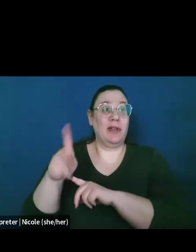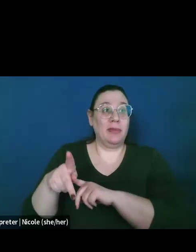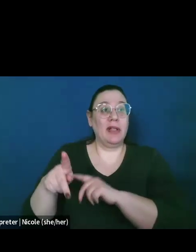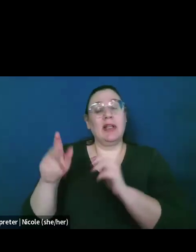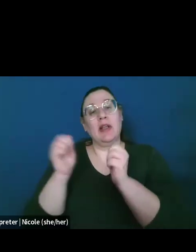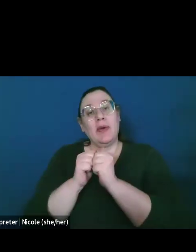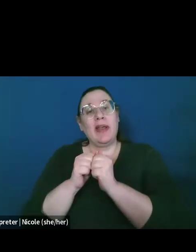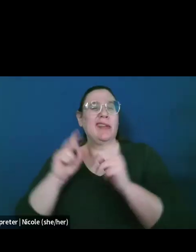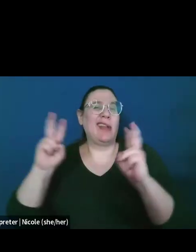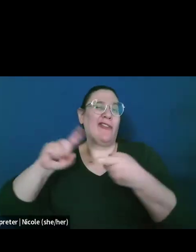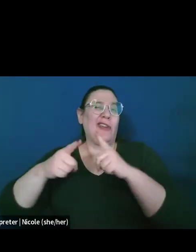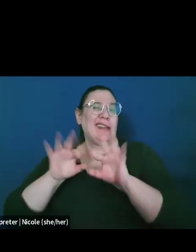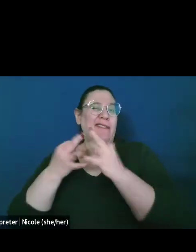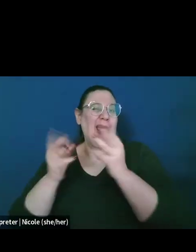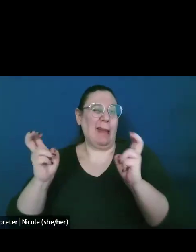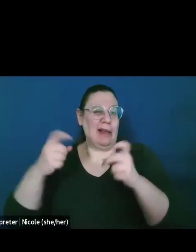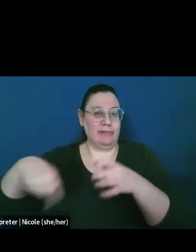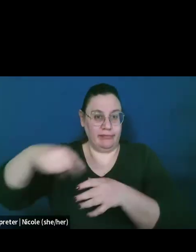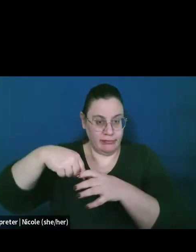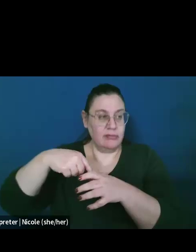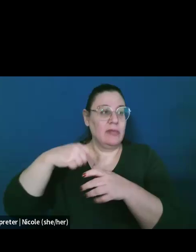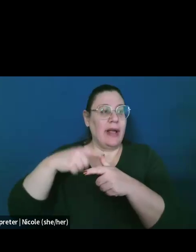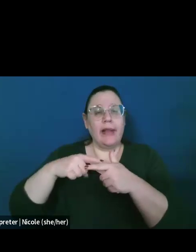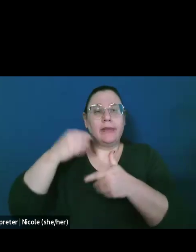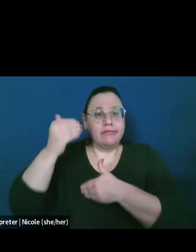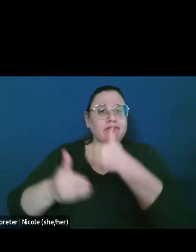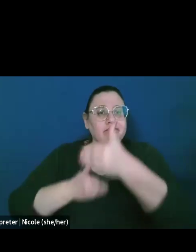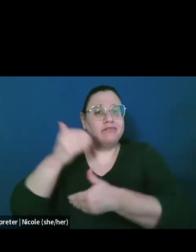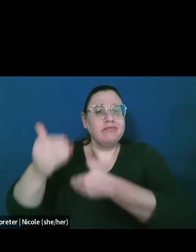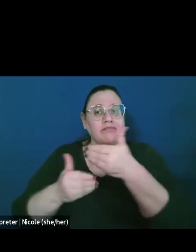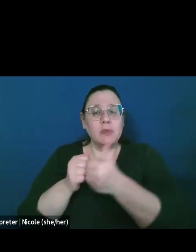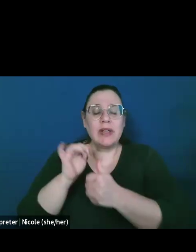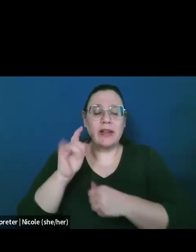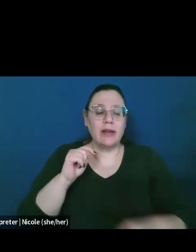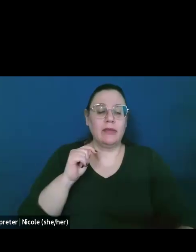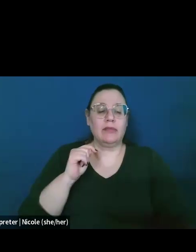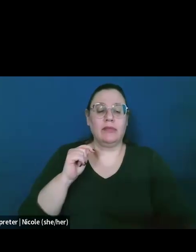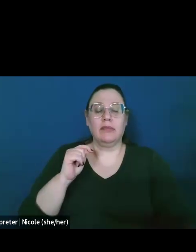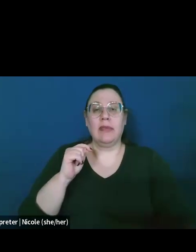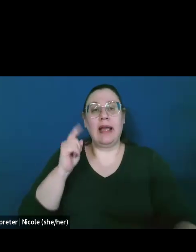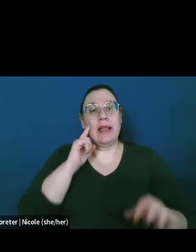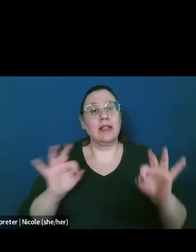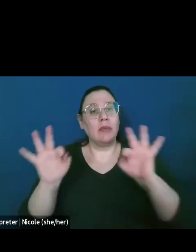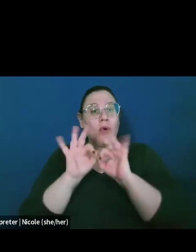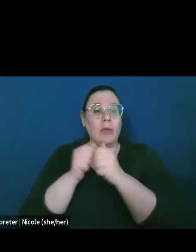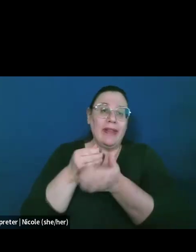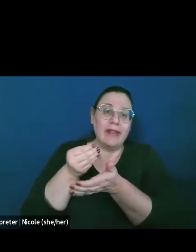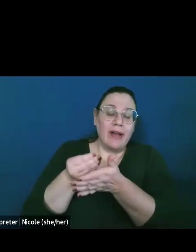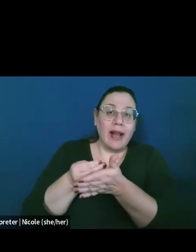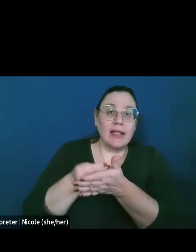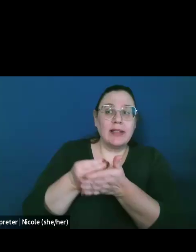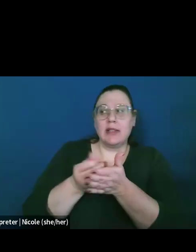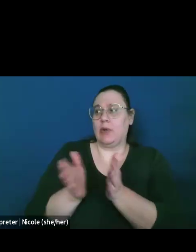round, and then we are going just through the stages with it. And I think it's really important with the financing to